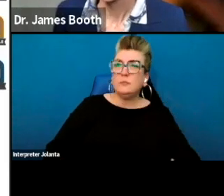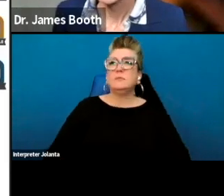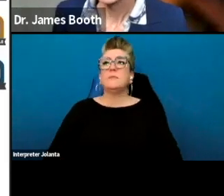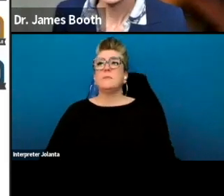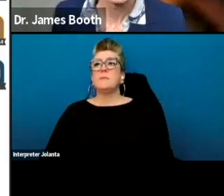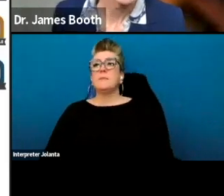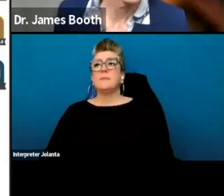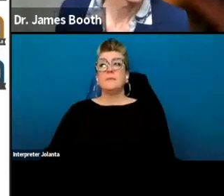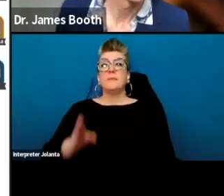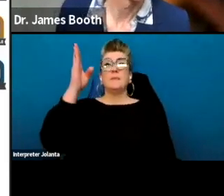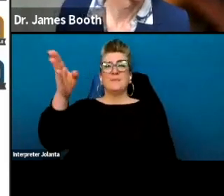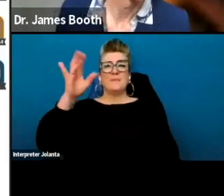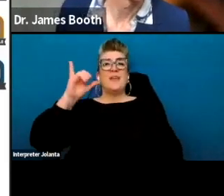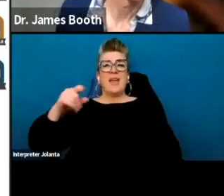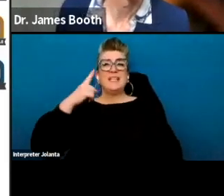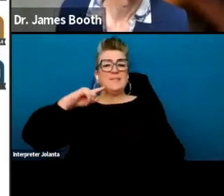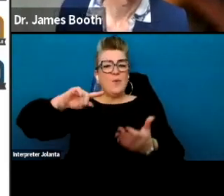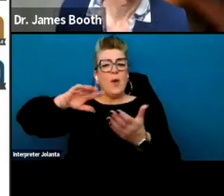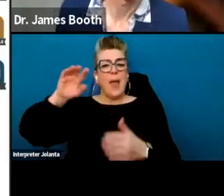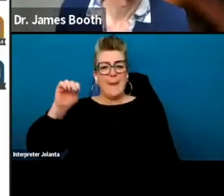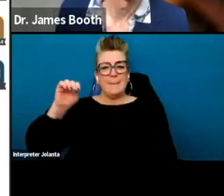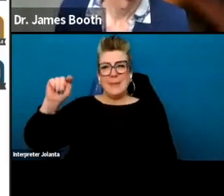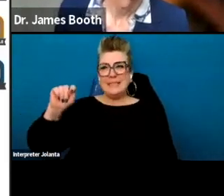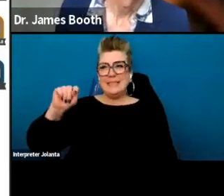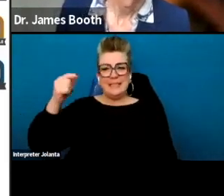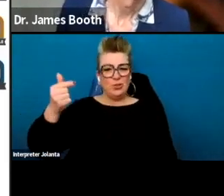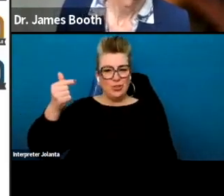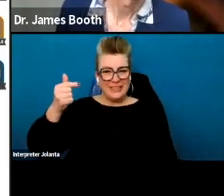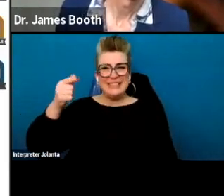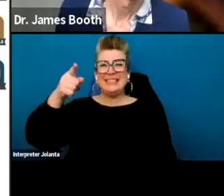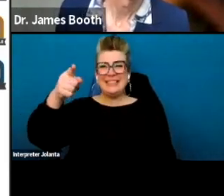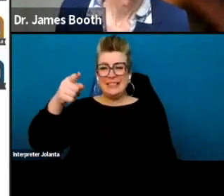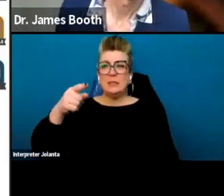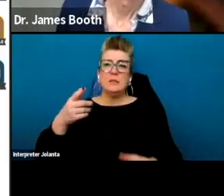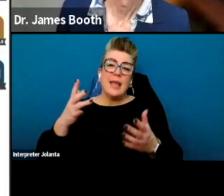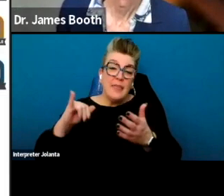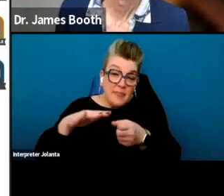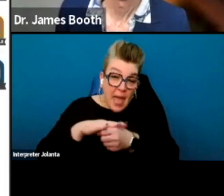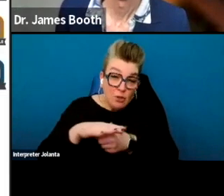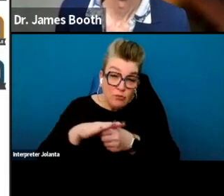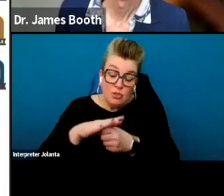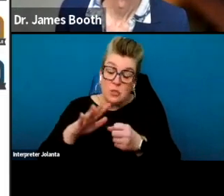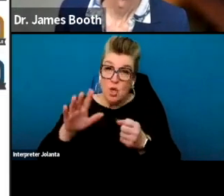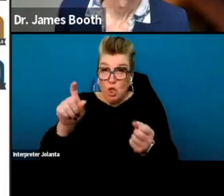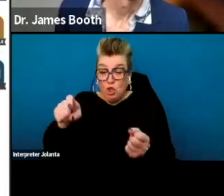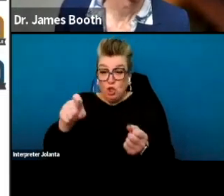middle temporal gyrus, the region that's supposed to be kind of more involved